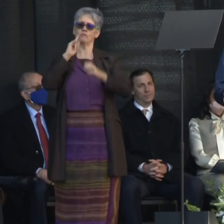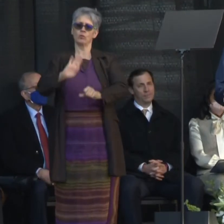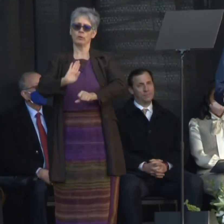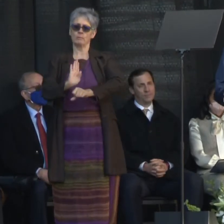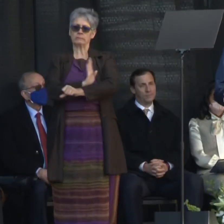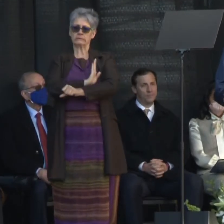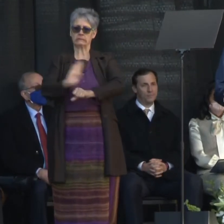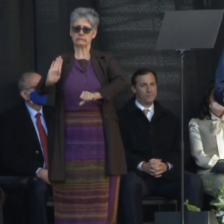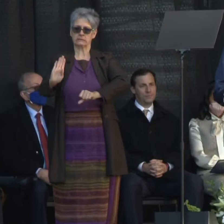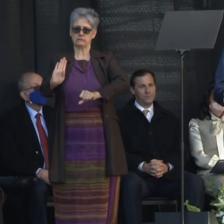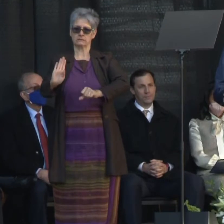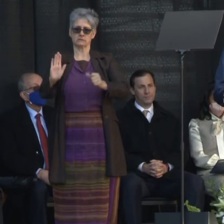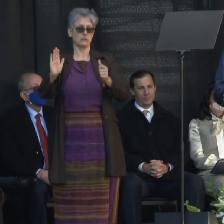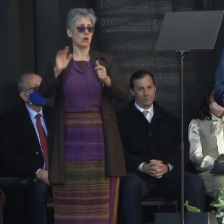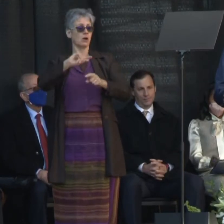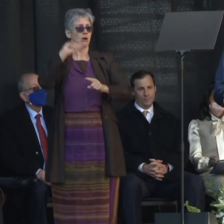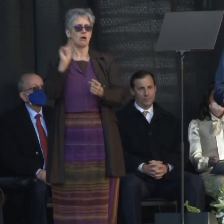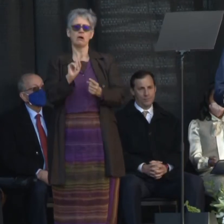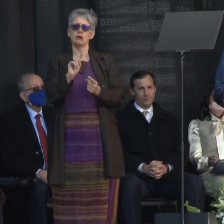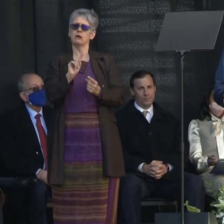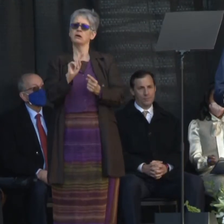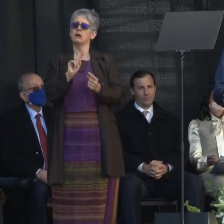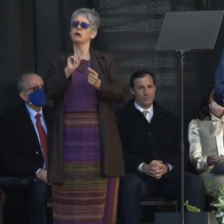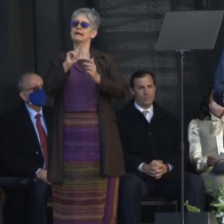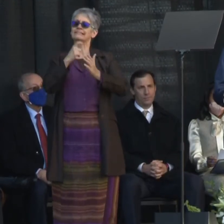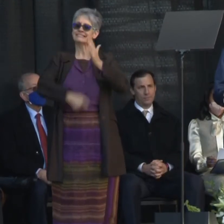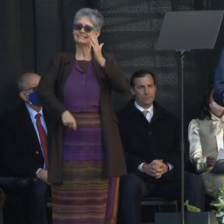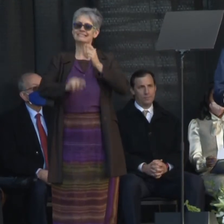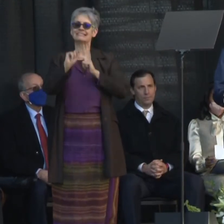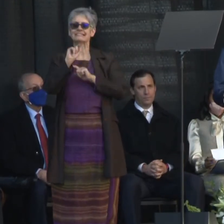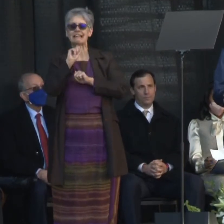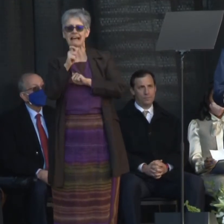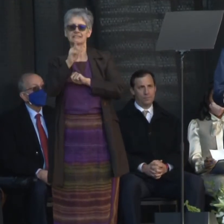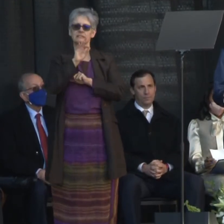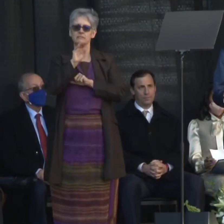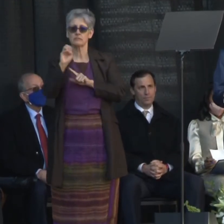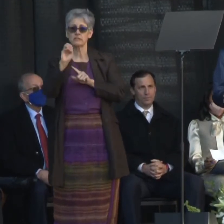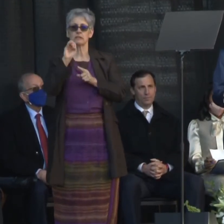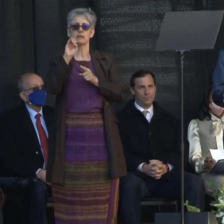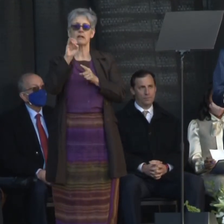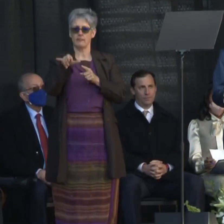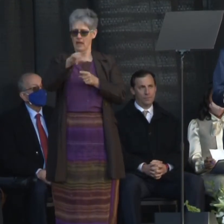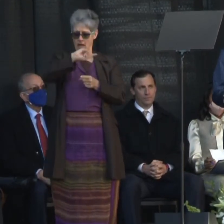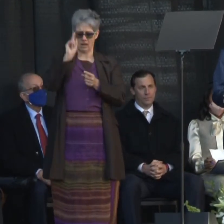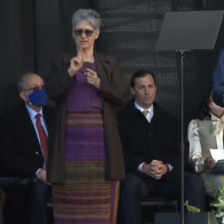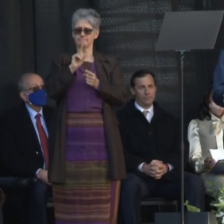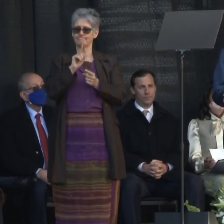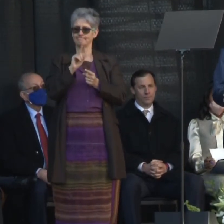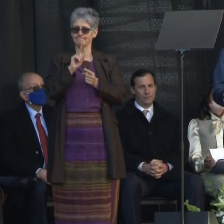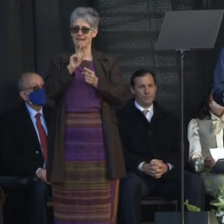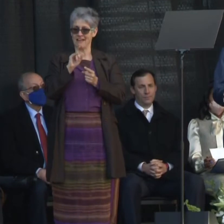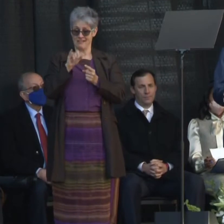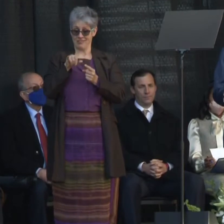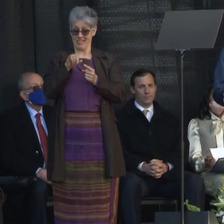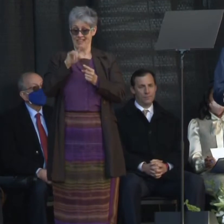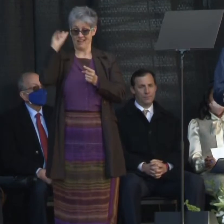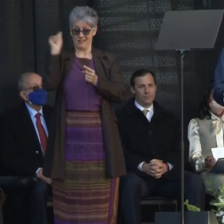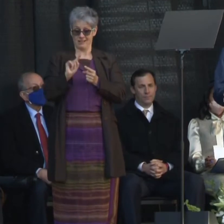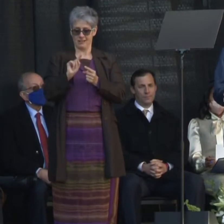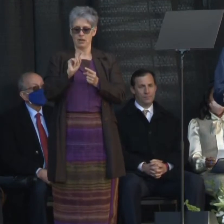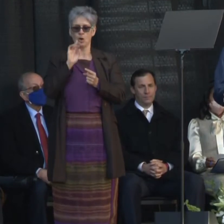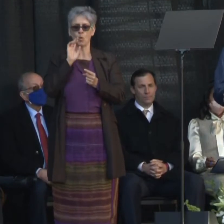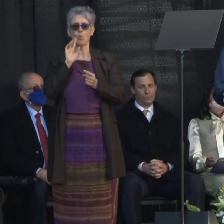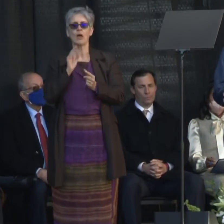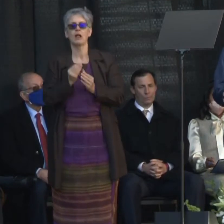reducing taxes and fees that close the gap that are between surviving and thriving. It shouldn't take millions